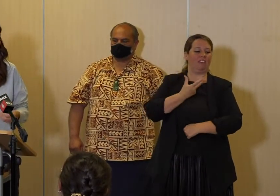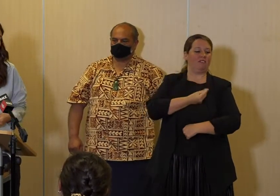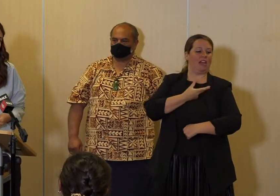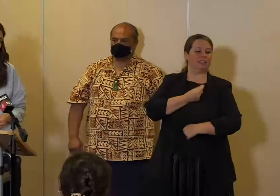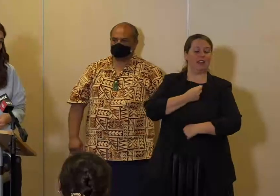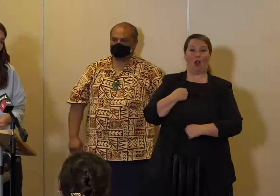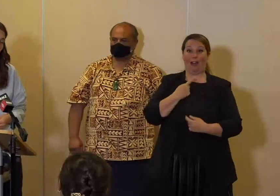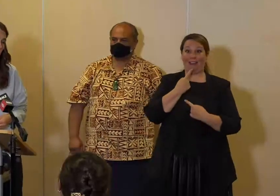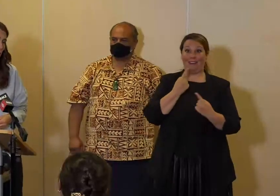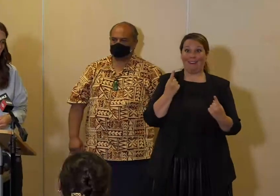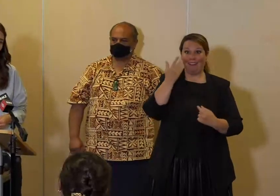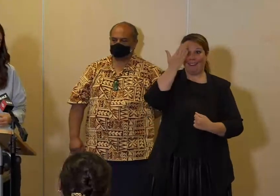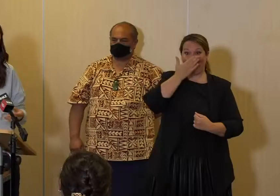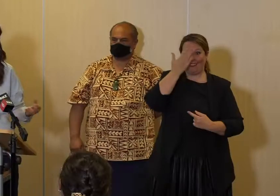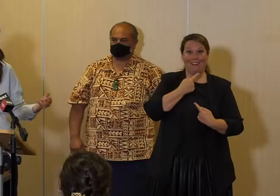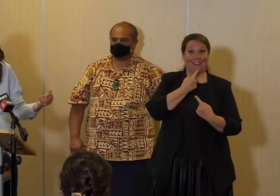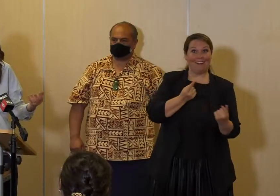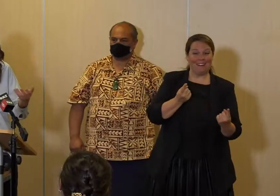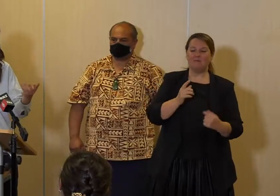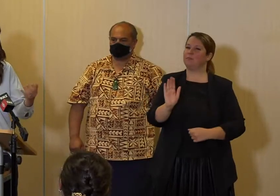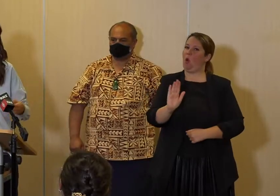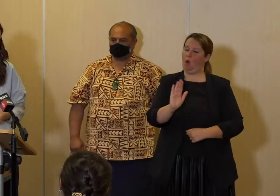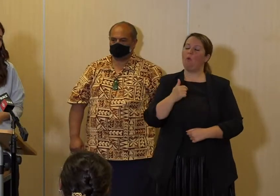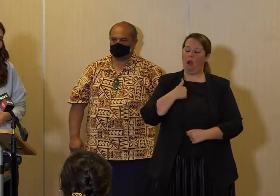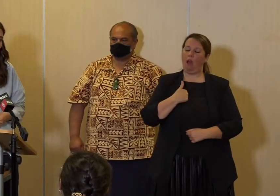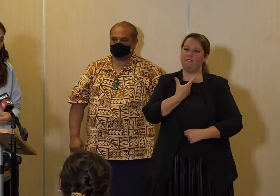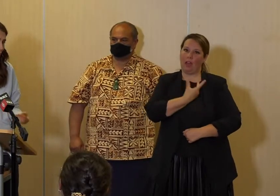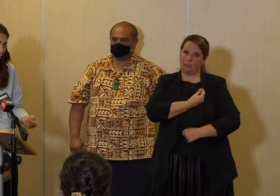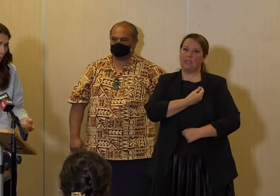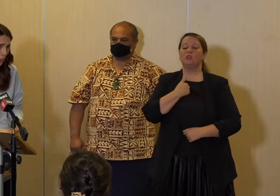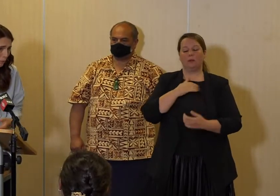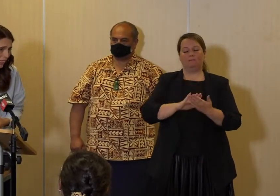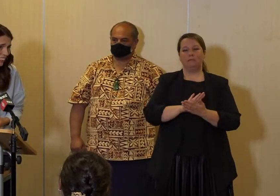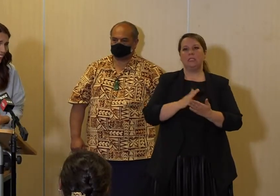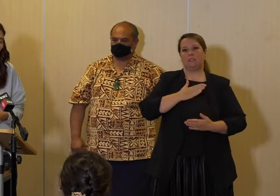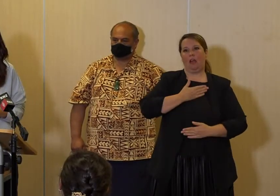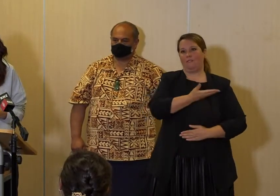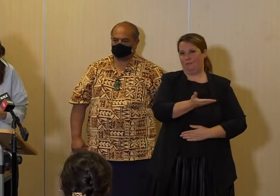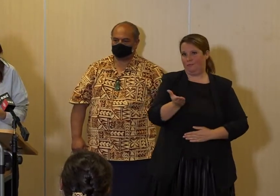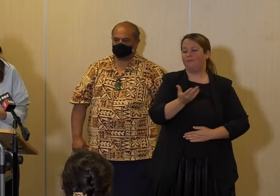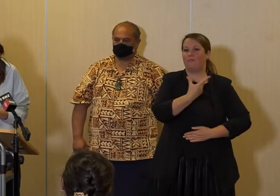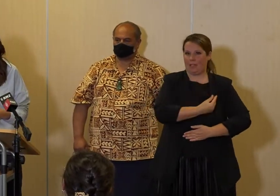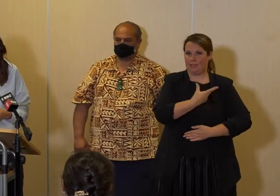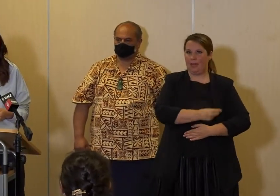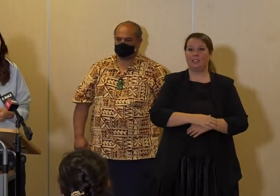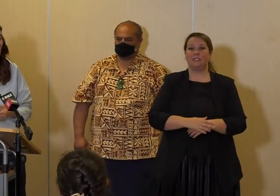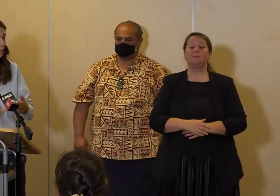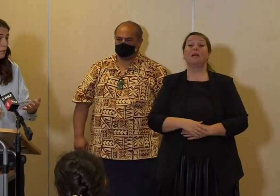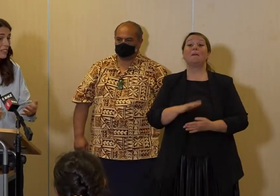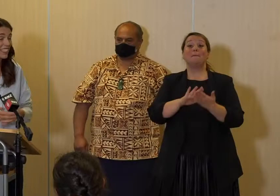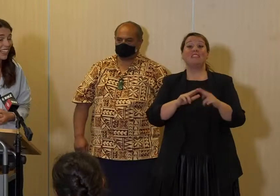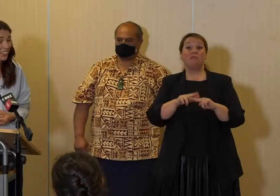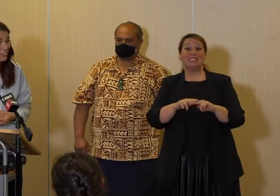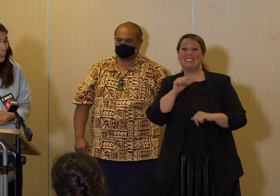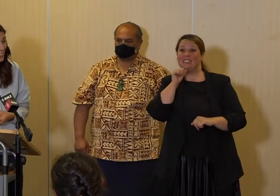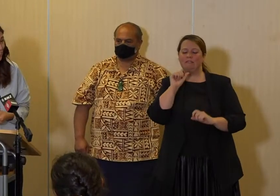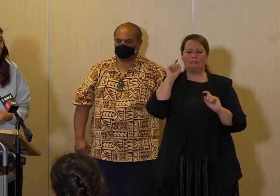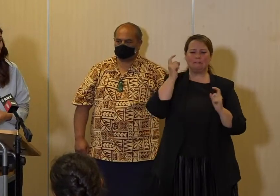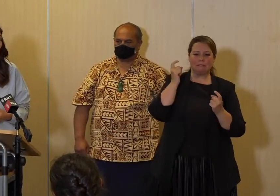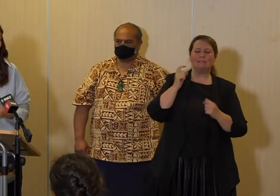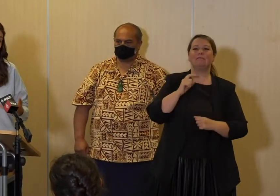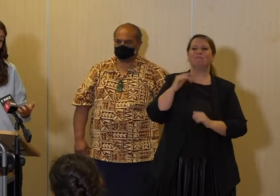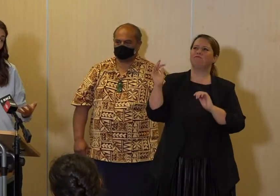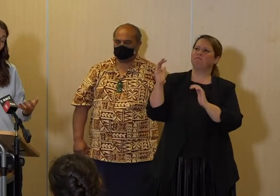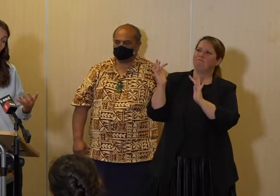parent in making that choice, if they wish to seek information, please speak to your GP if you have questions. Maybe seek out the advice